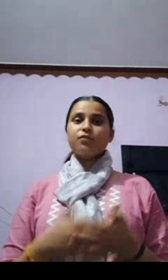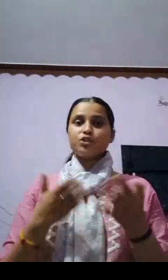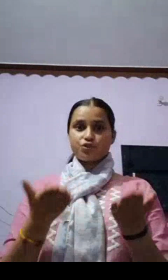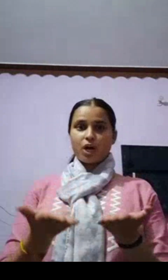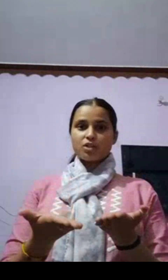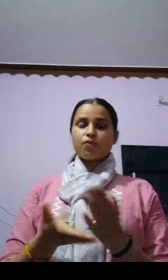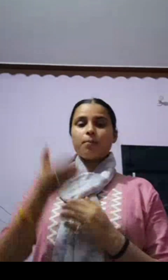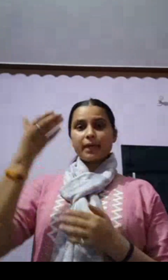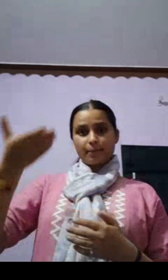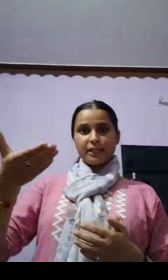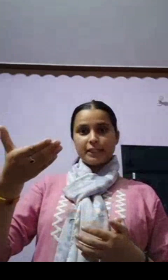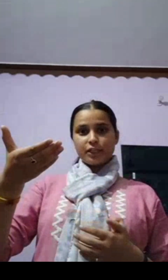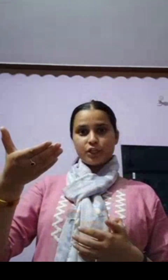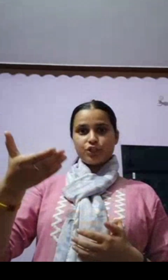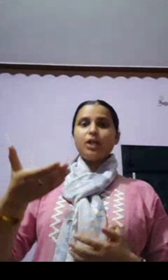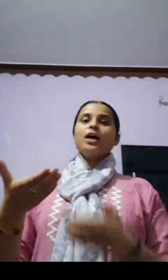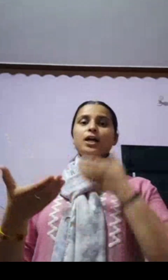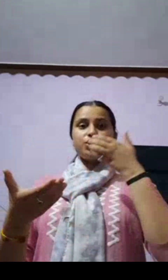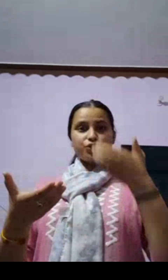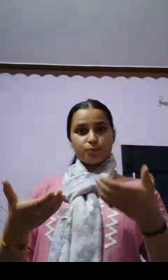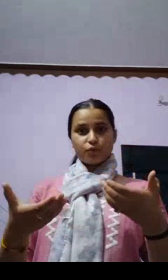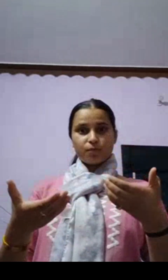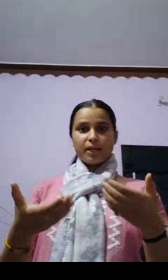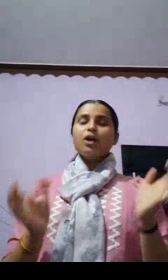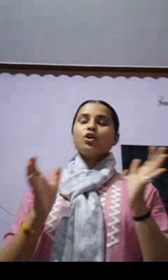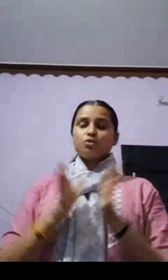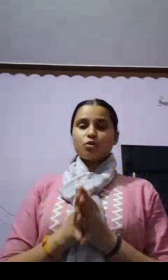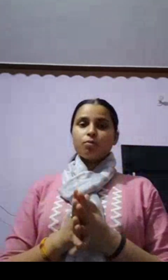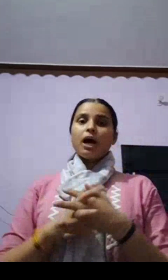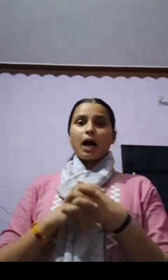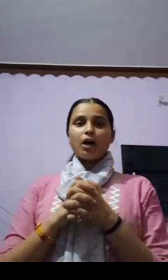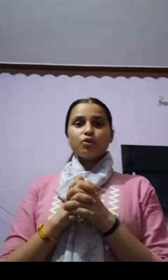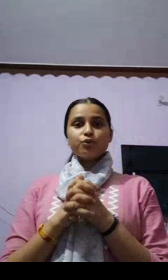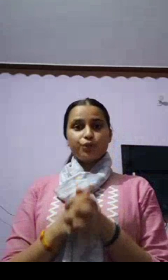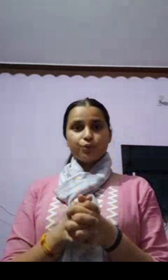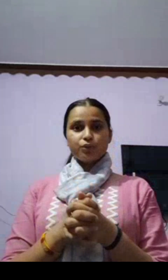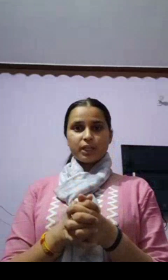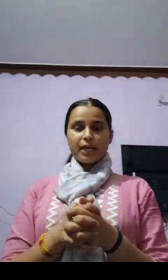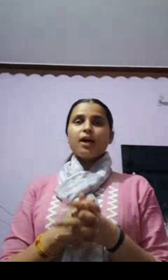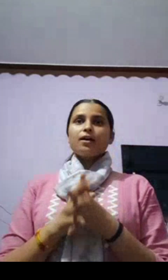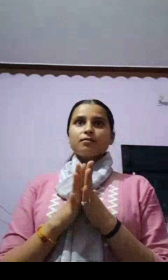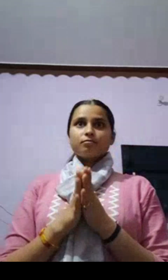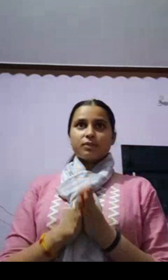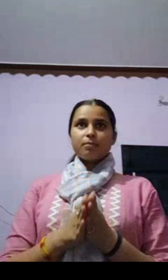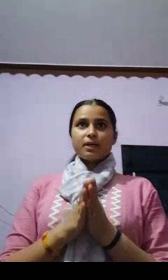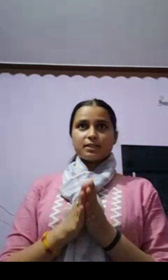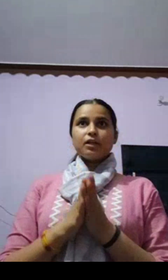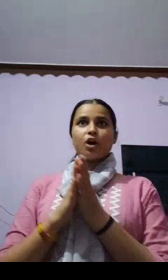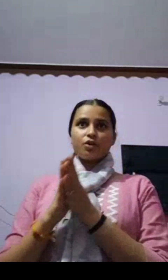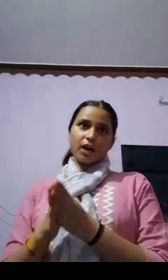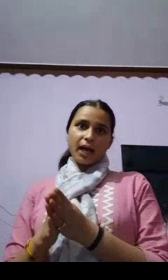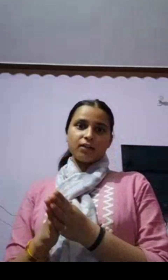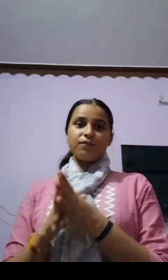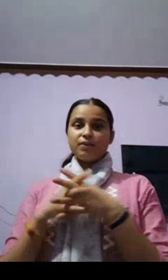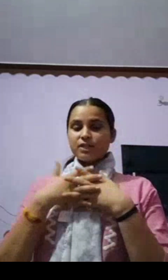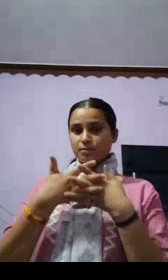which transforms chemical energy into movement. So, how do you say the muscle contract when we